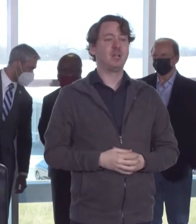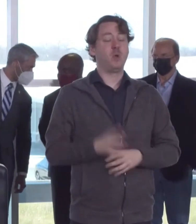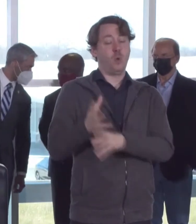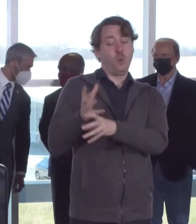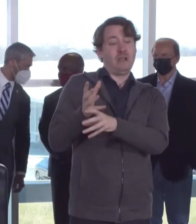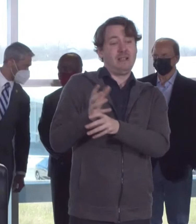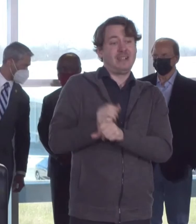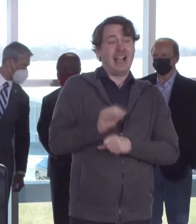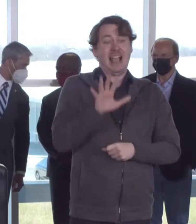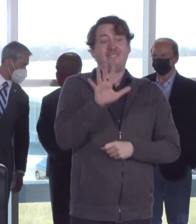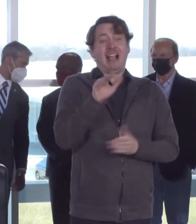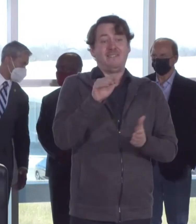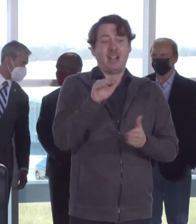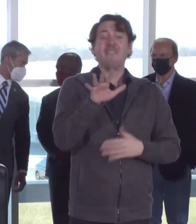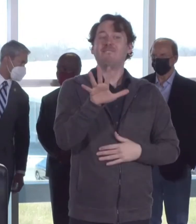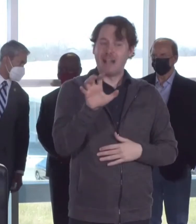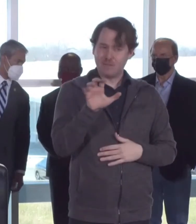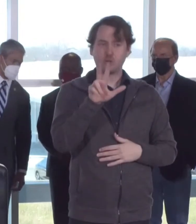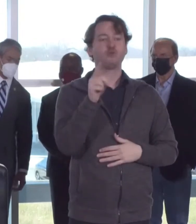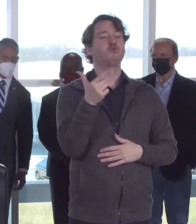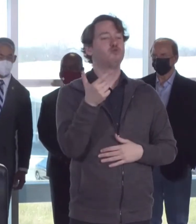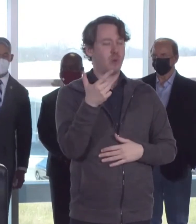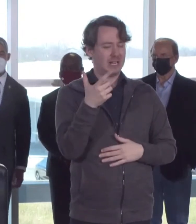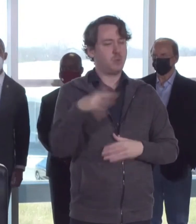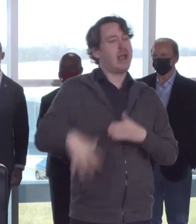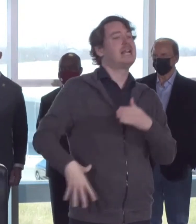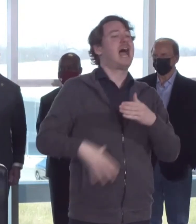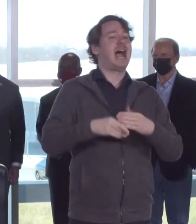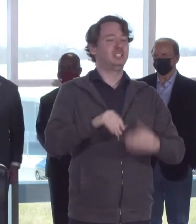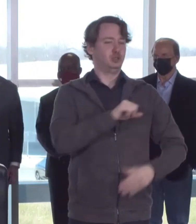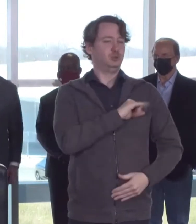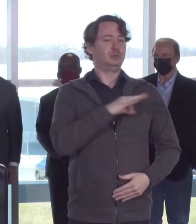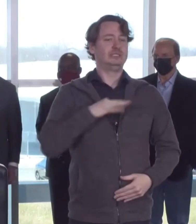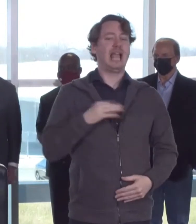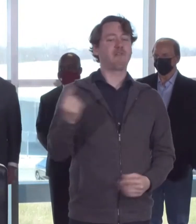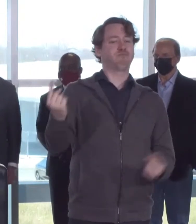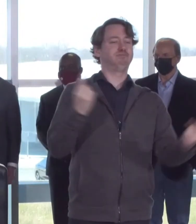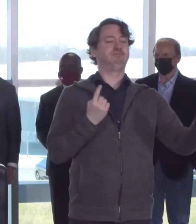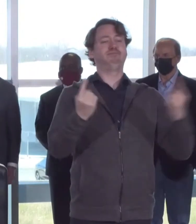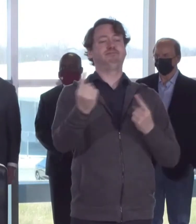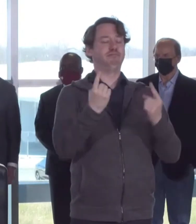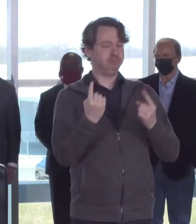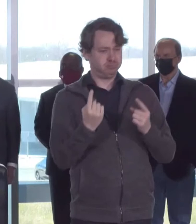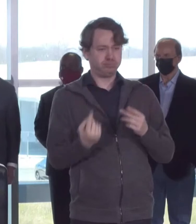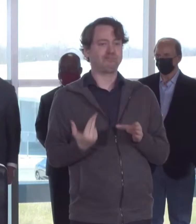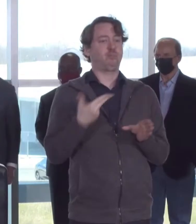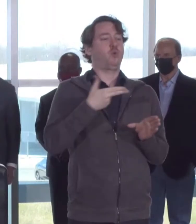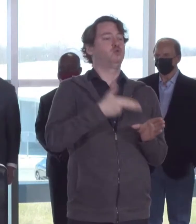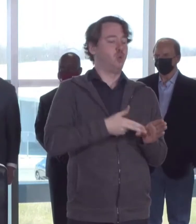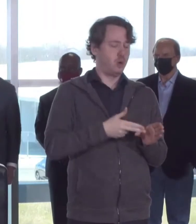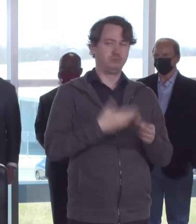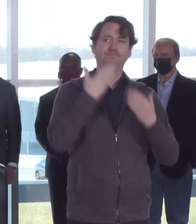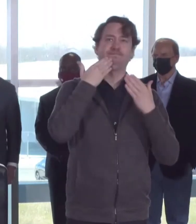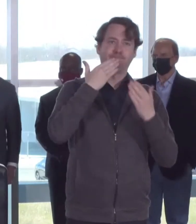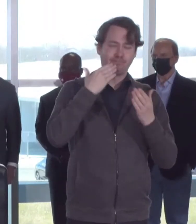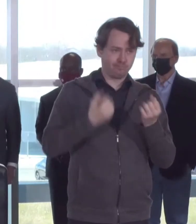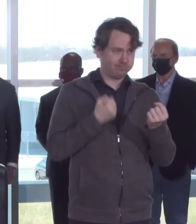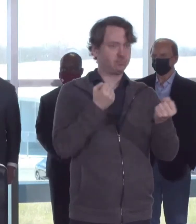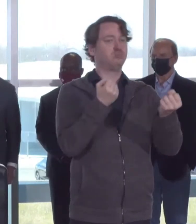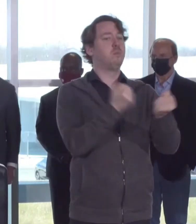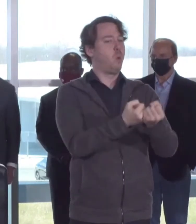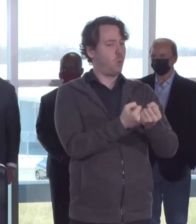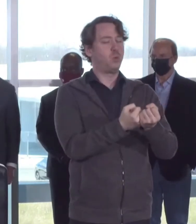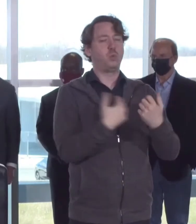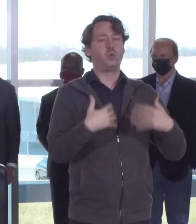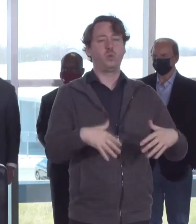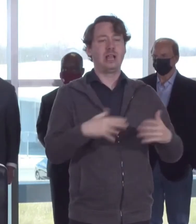521 additional state contract staff from the state of Texas, and we certainly appreciate that additional support, especially